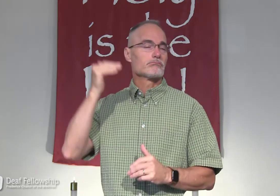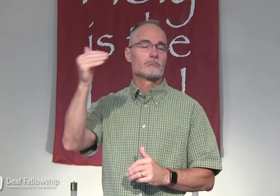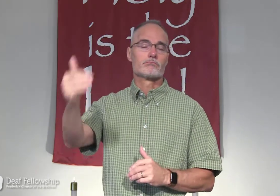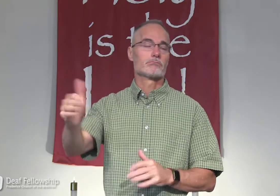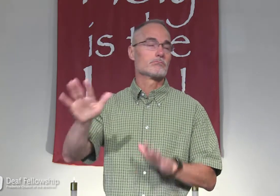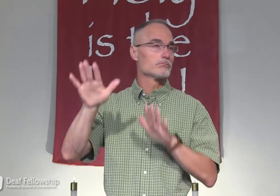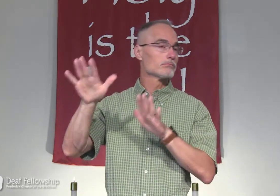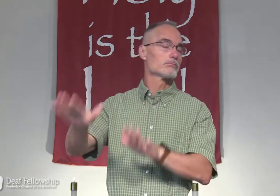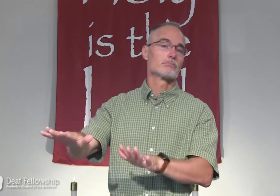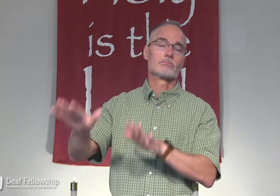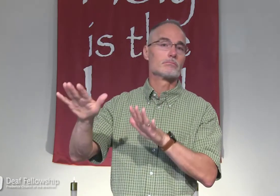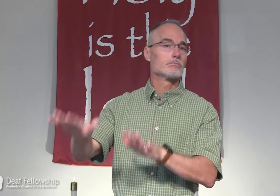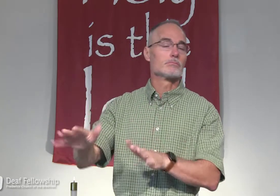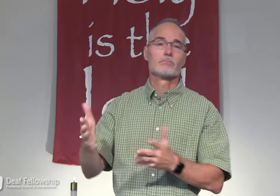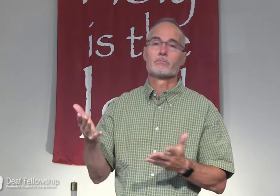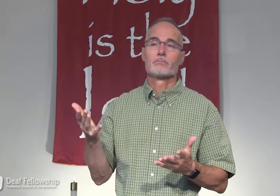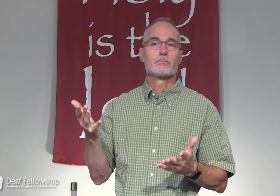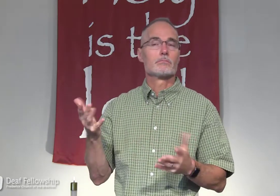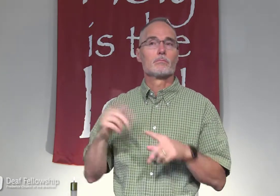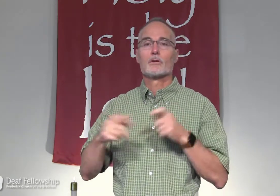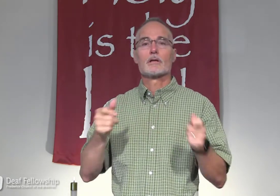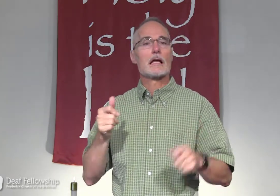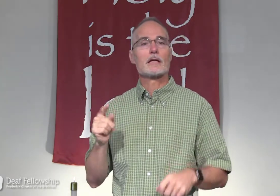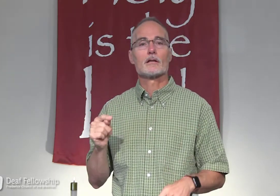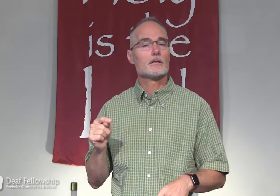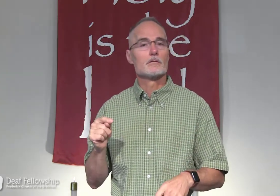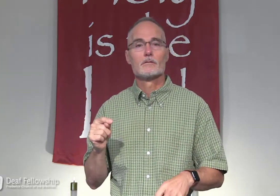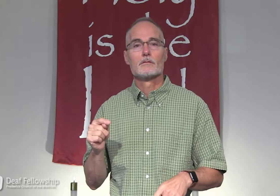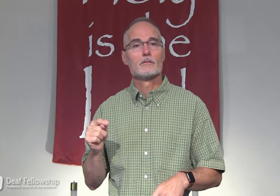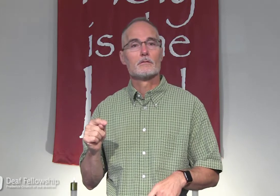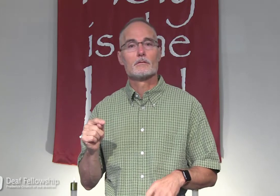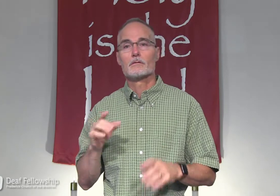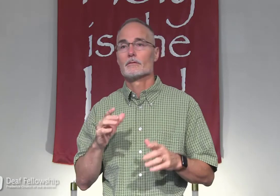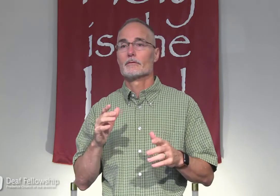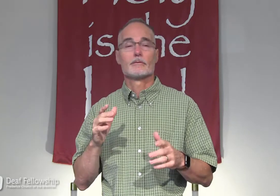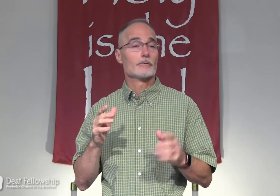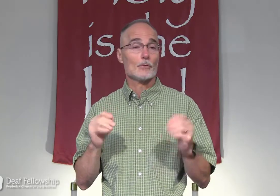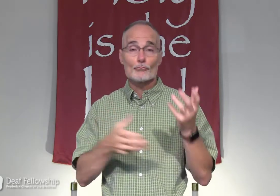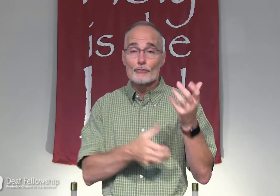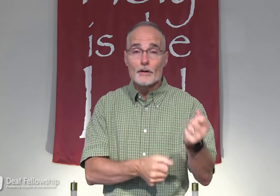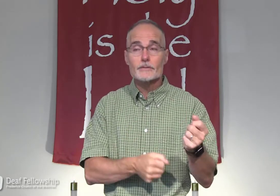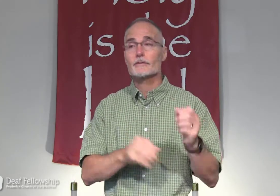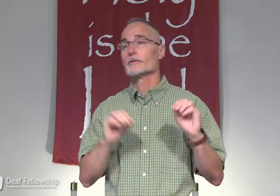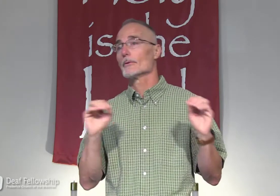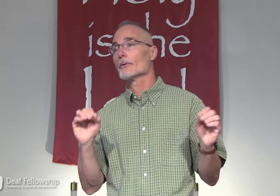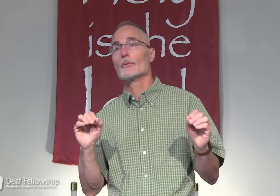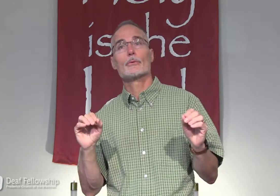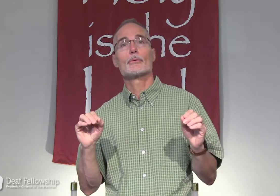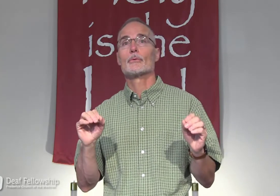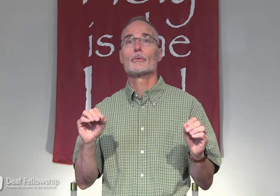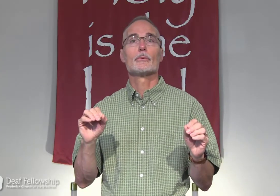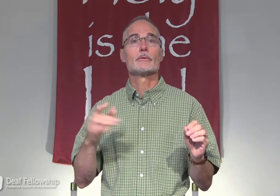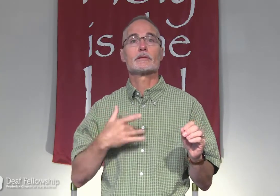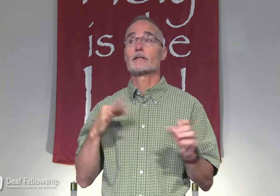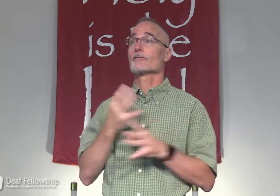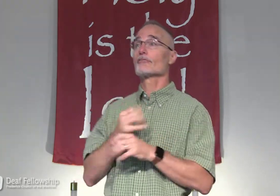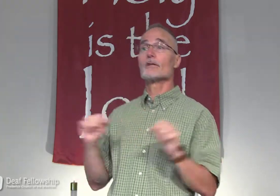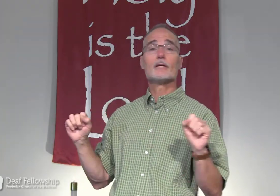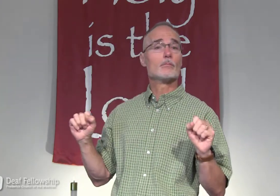boy's perspective, the mom was just overbearing and he couldn't handle it. She had no trust.